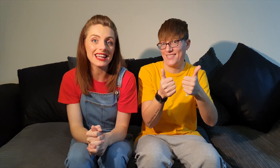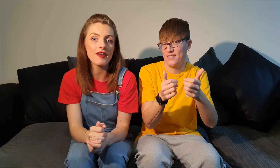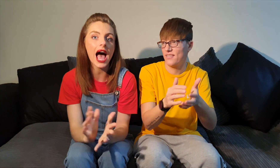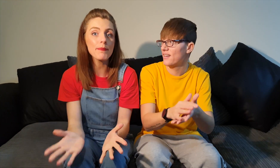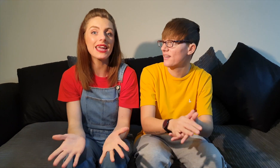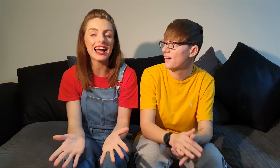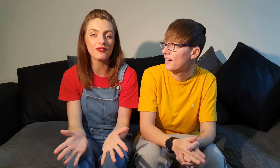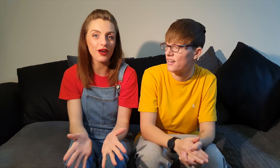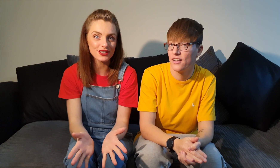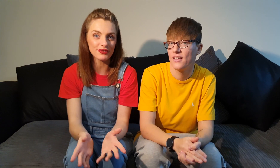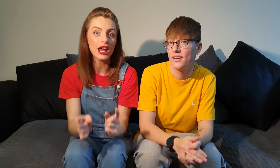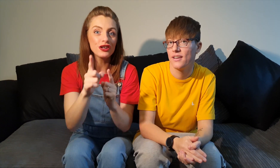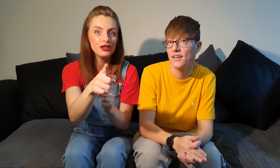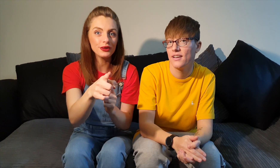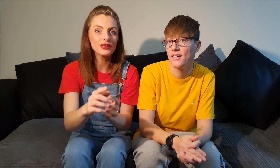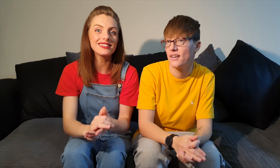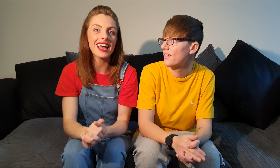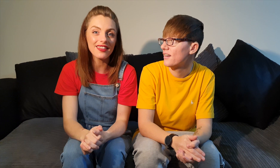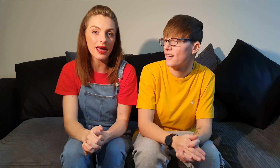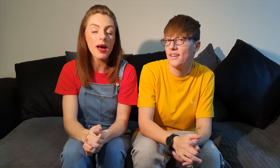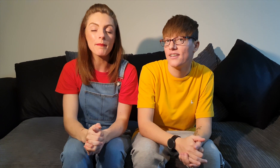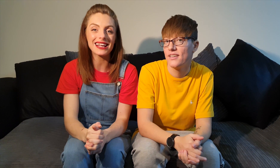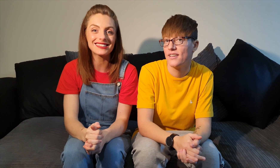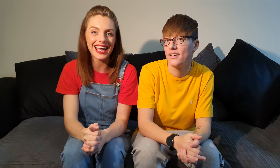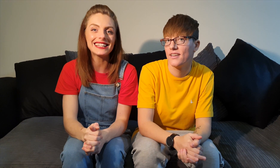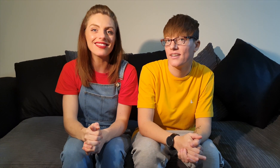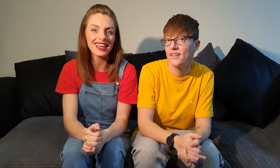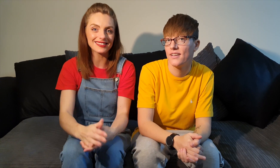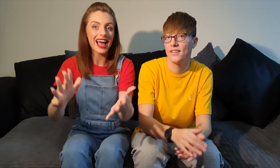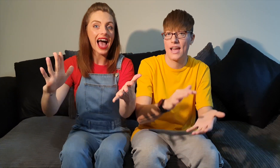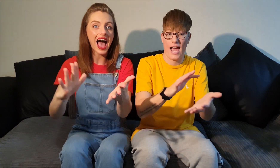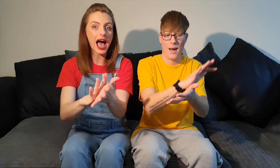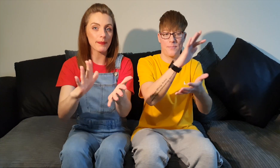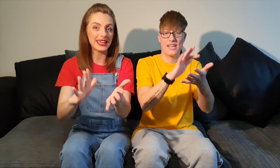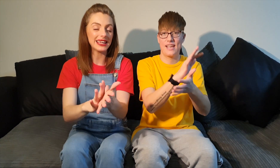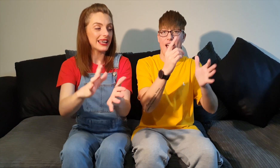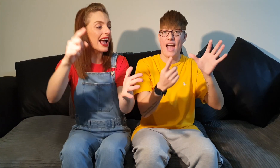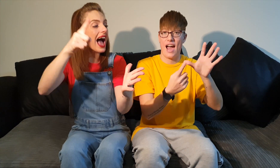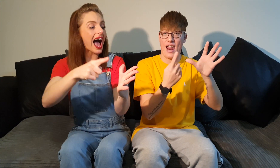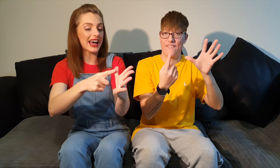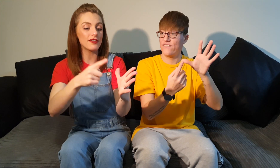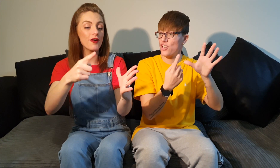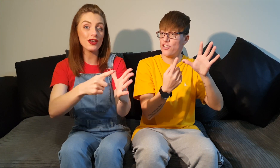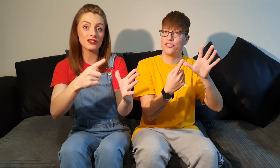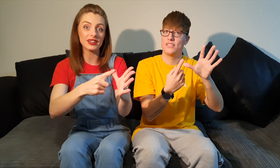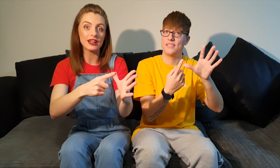a happy anniversary, you can tell them by signing this. Happy anniversary. So